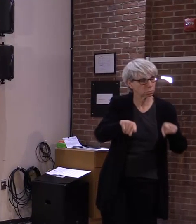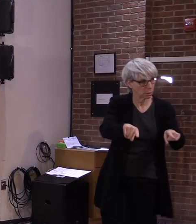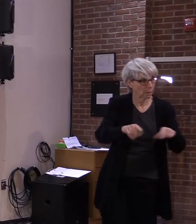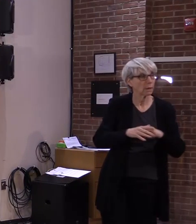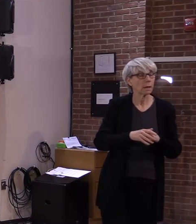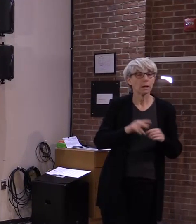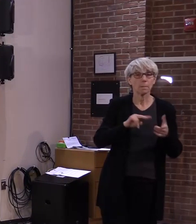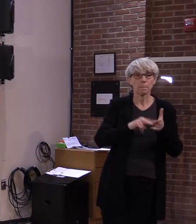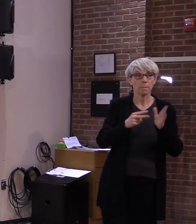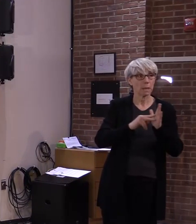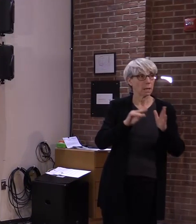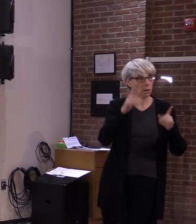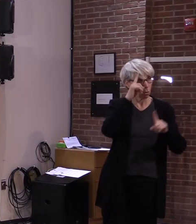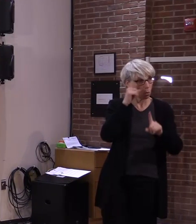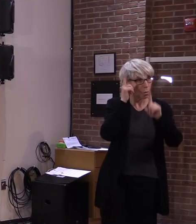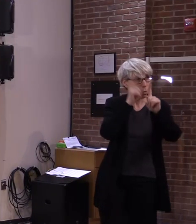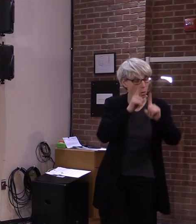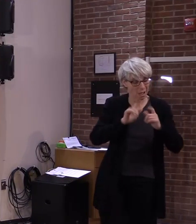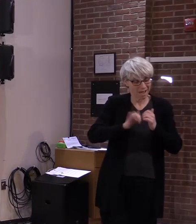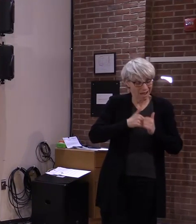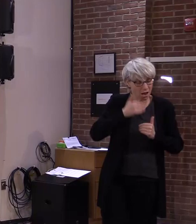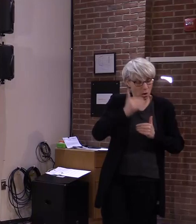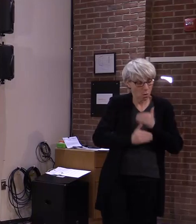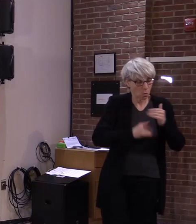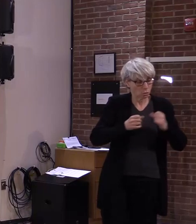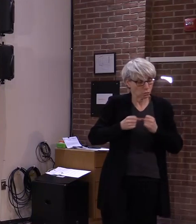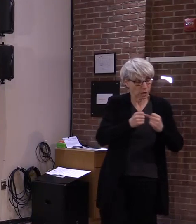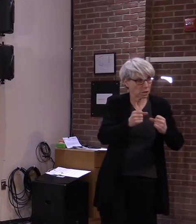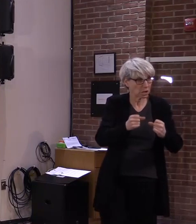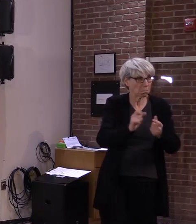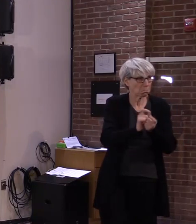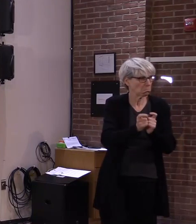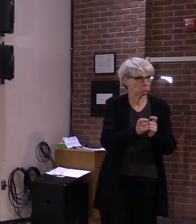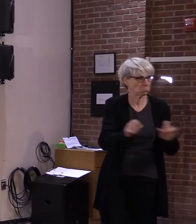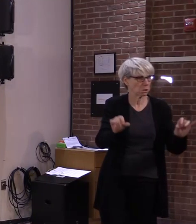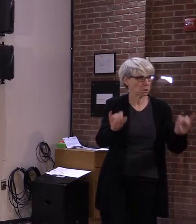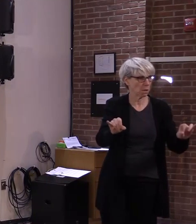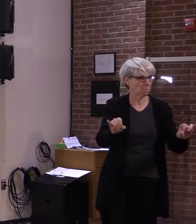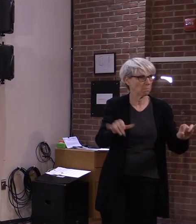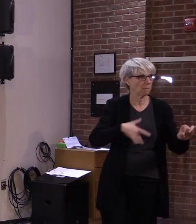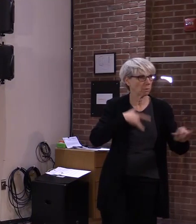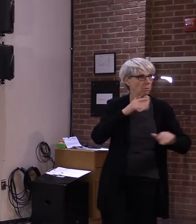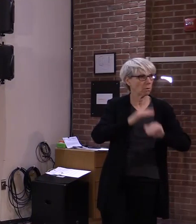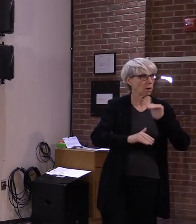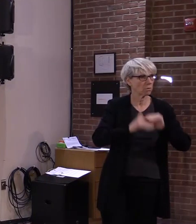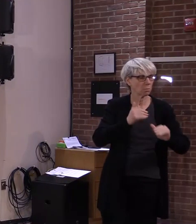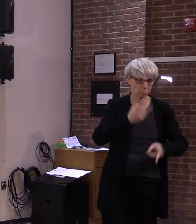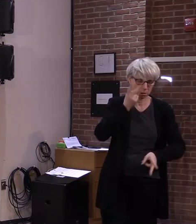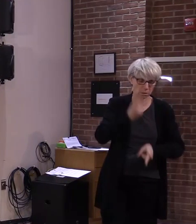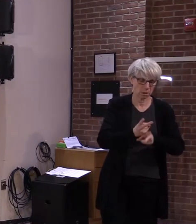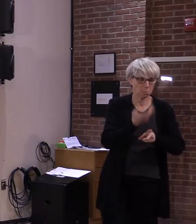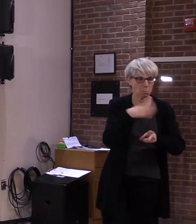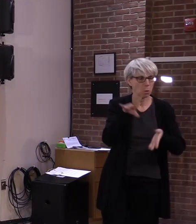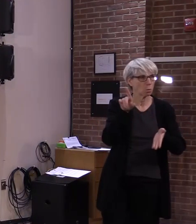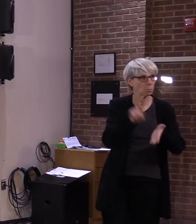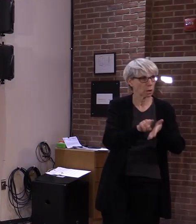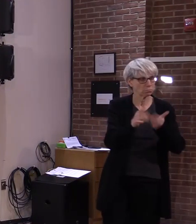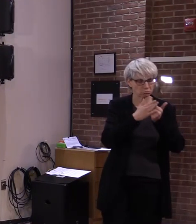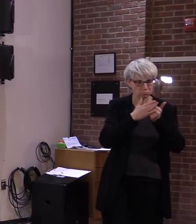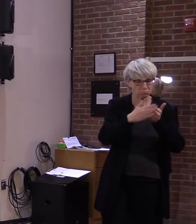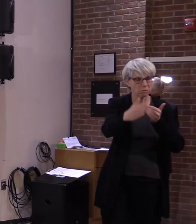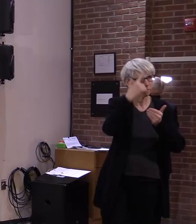change our strategy. And we think this will provide some assurance as to what we're going to be doing over the next 3 months